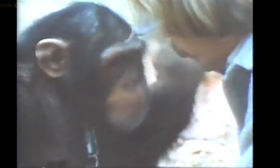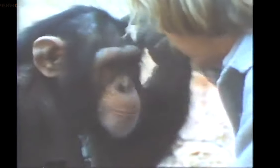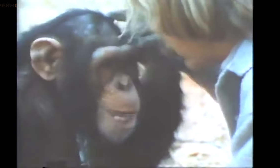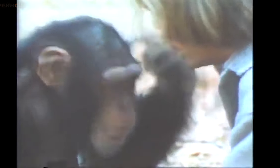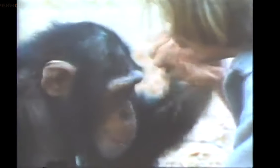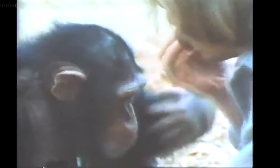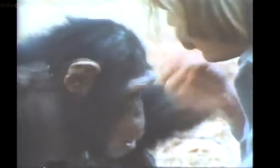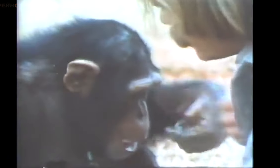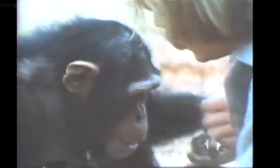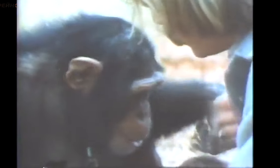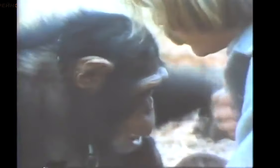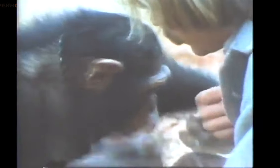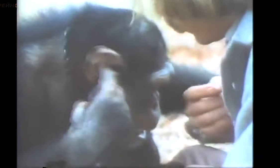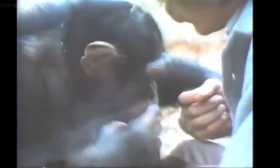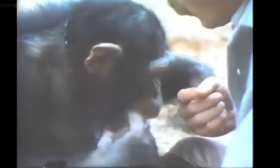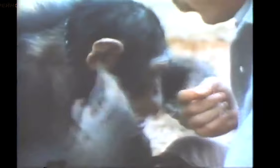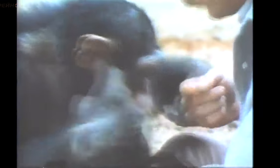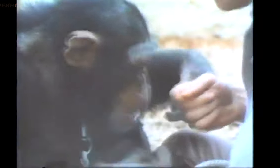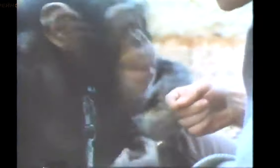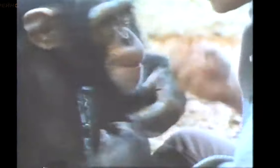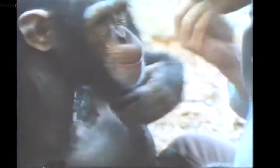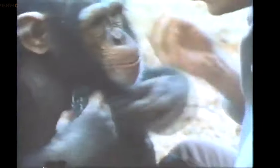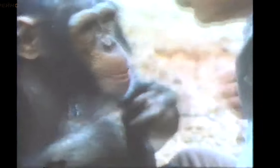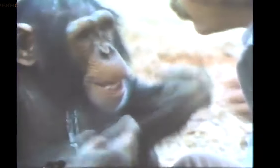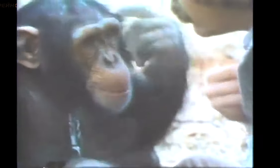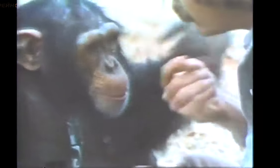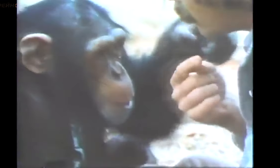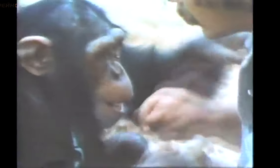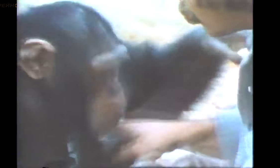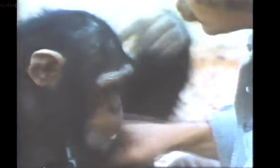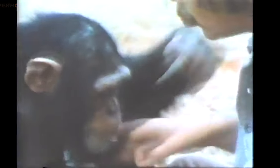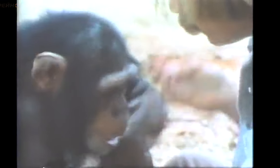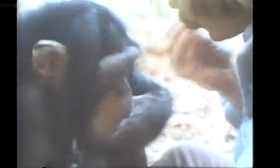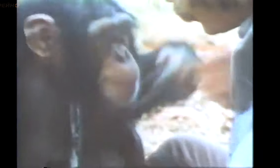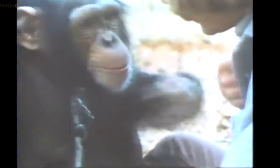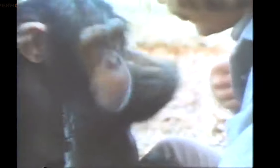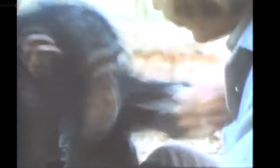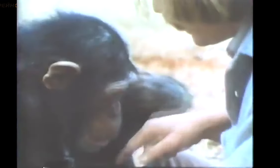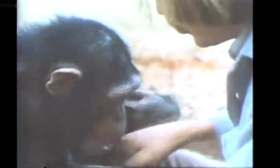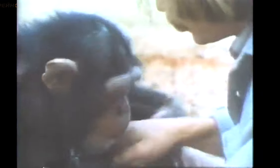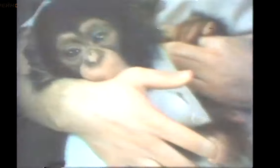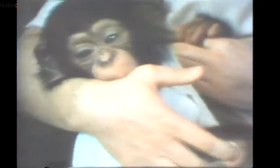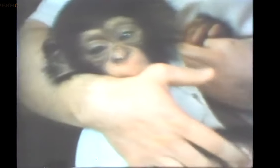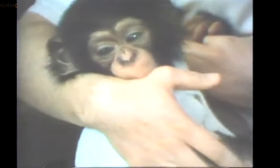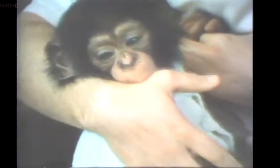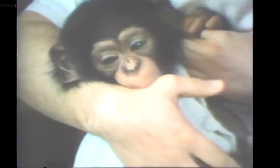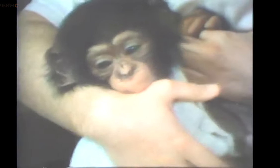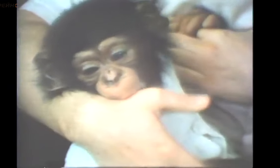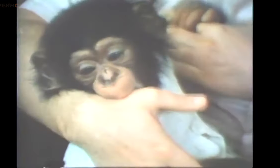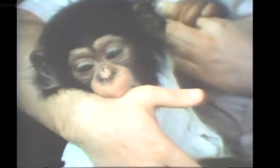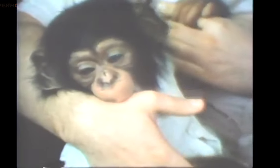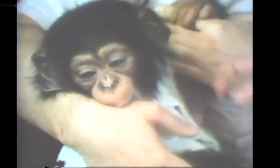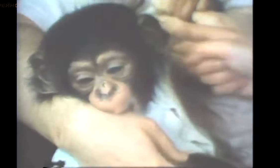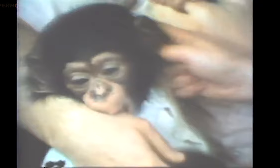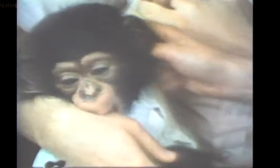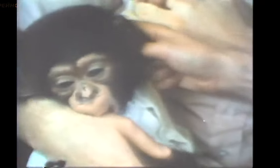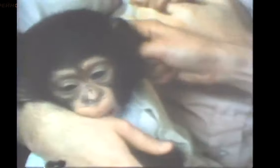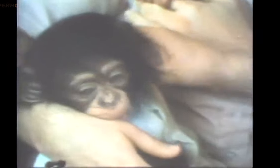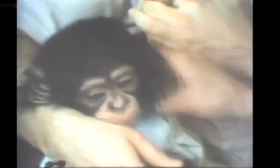for 14 consecutive days. Moreover, after she had a son, she independently helped him learn sign language. This ability